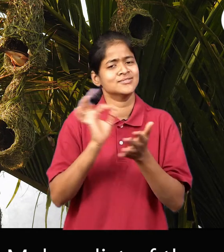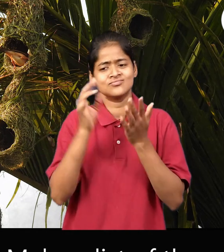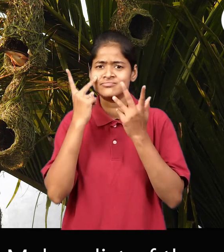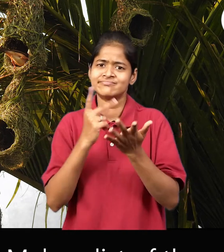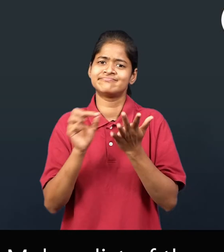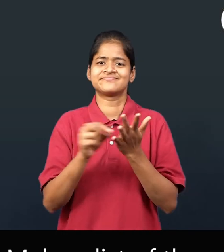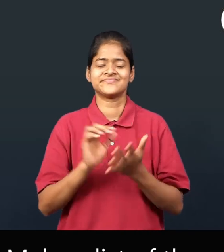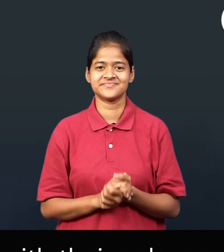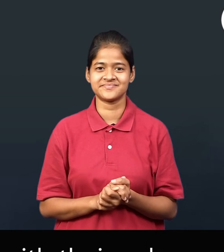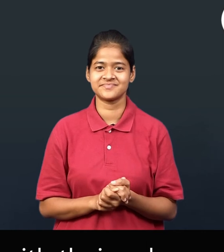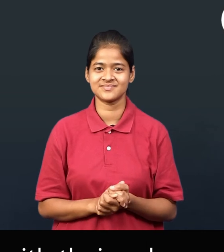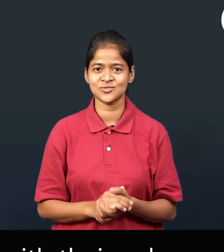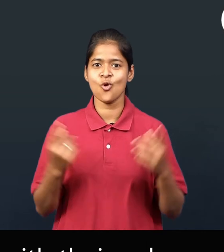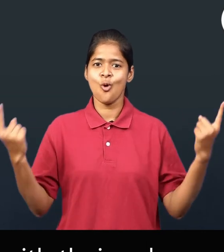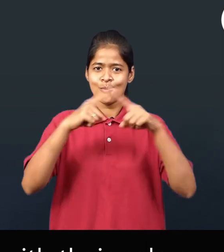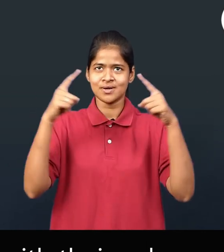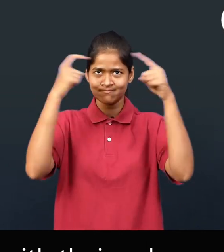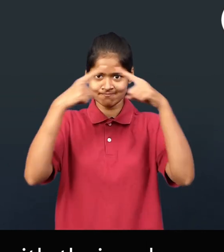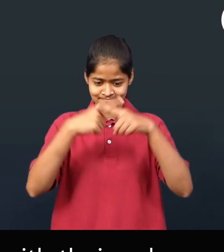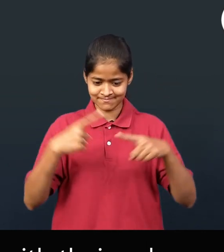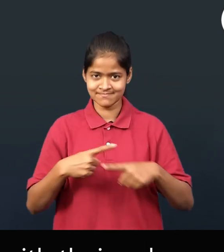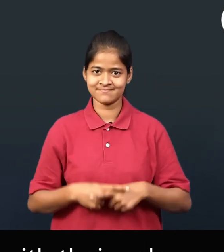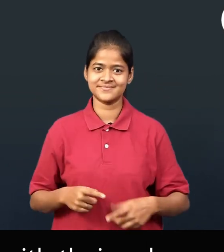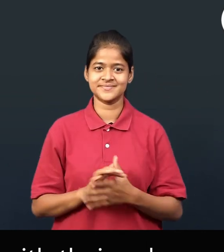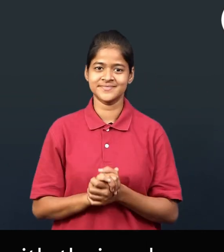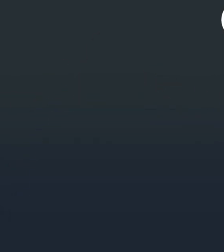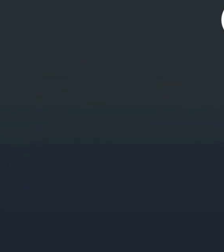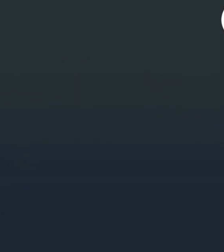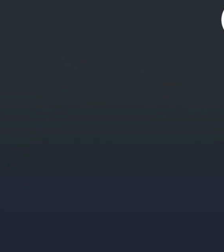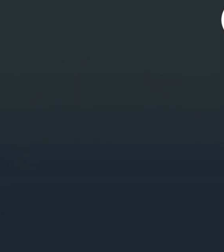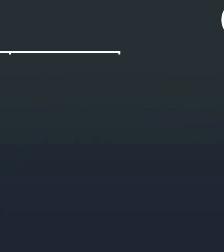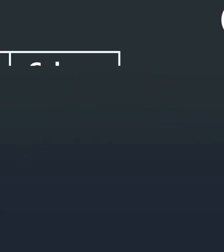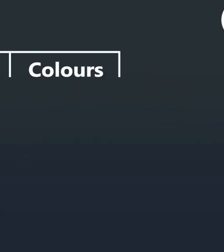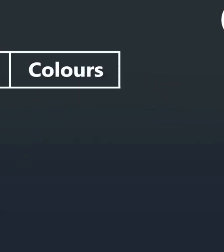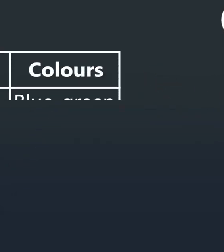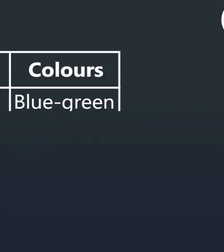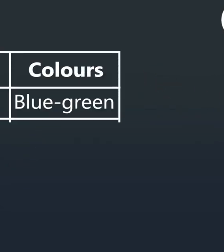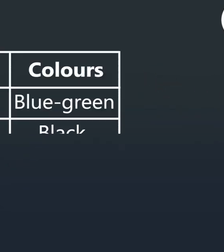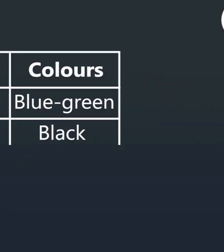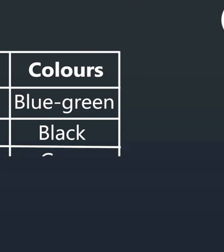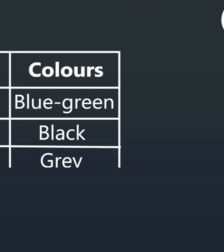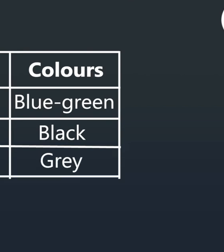match the birds with their colors birds crow duck